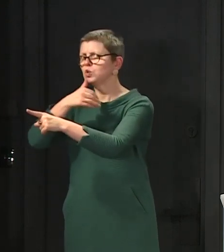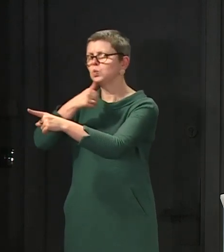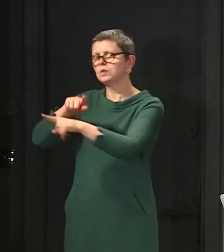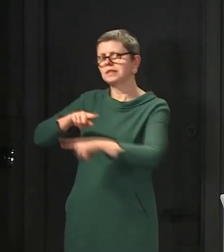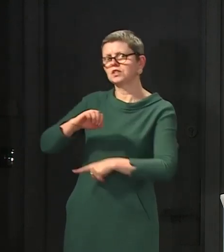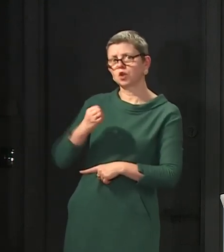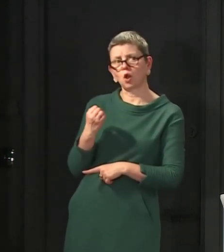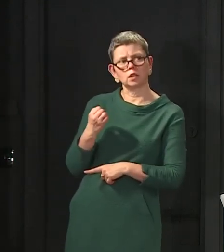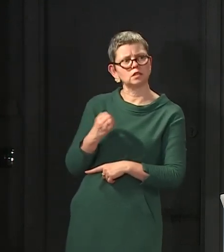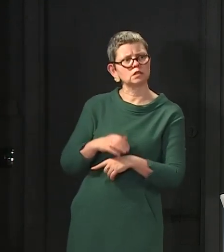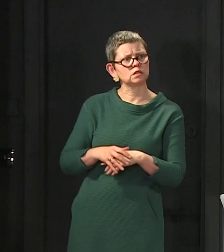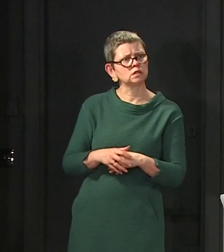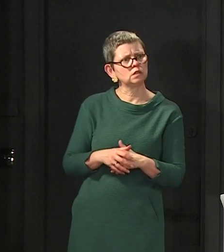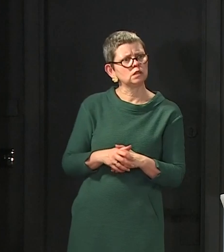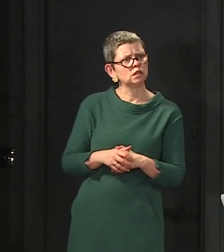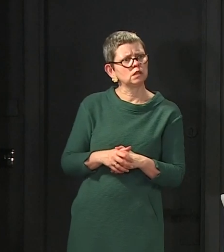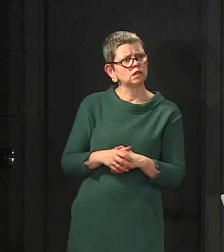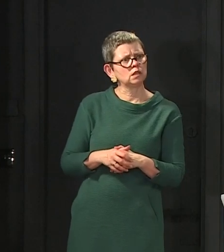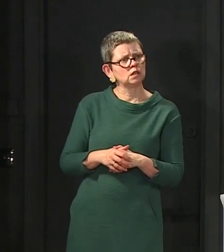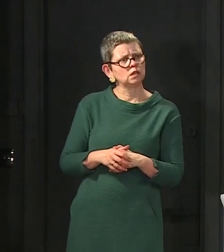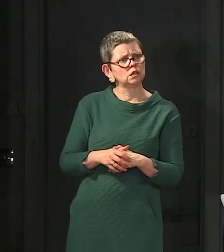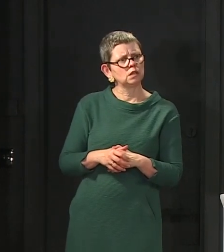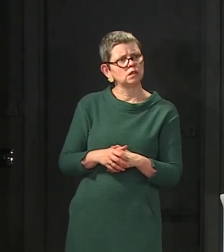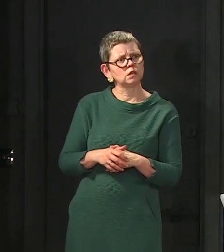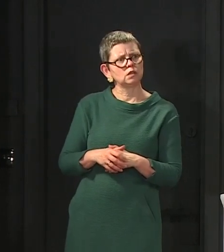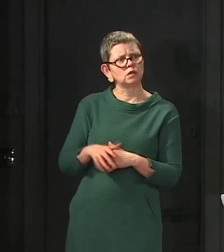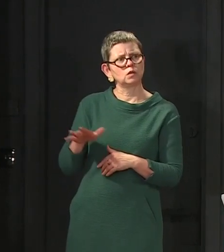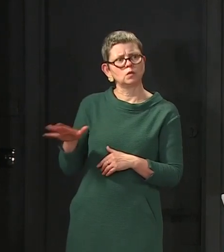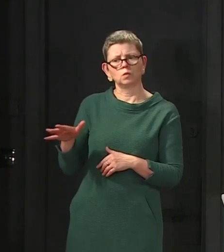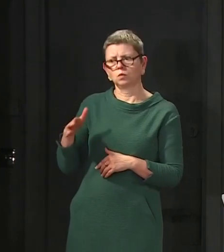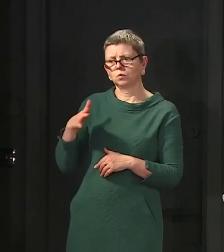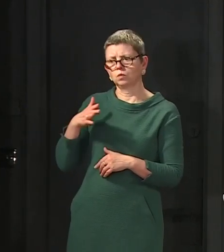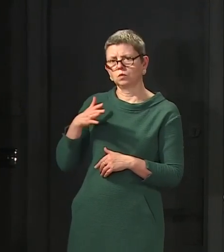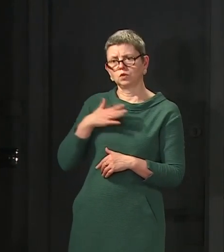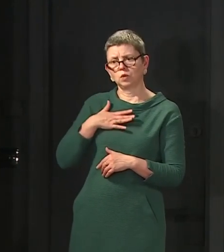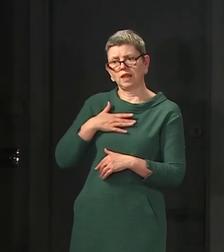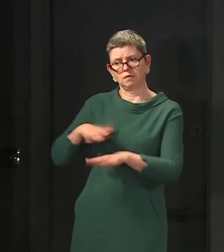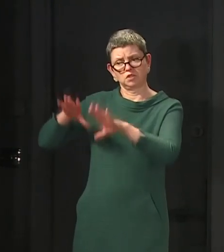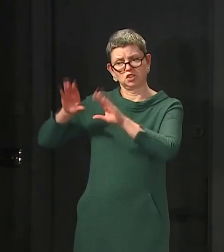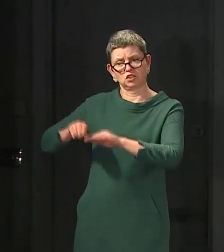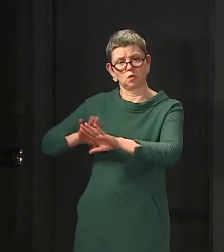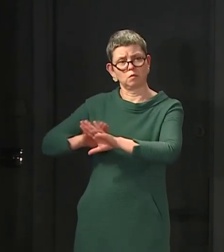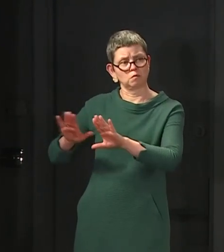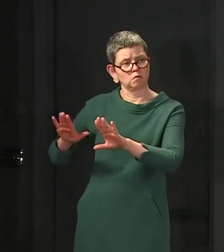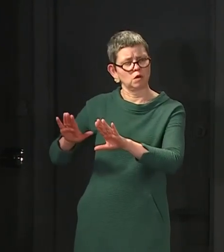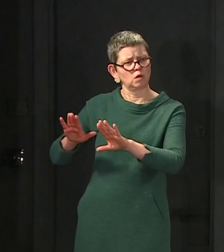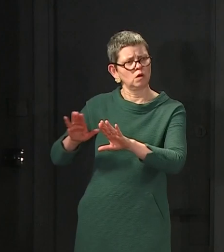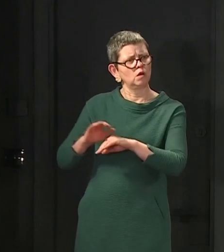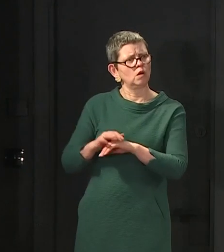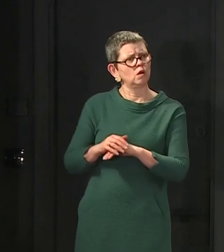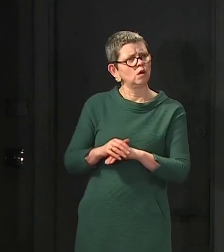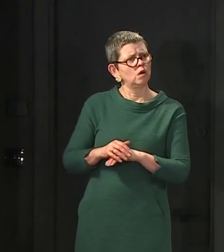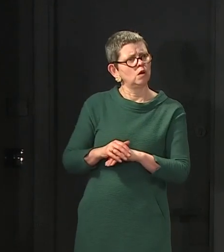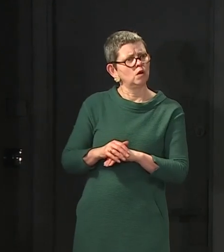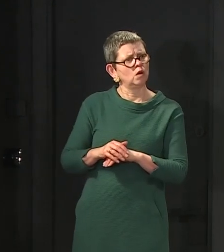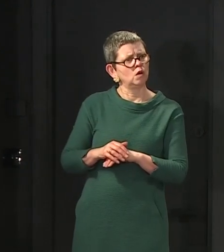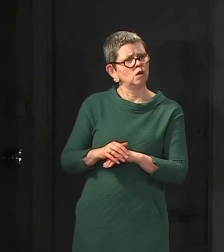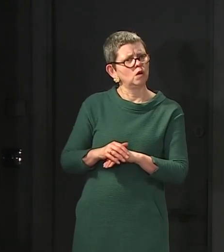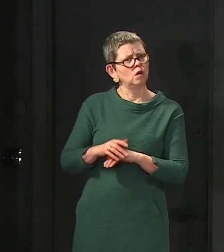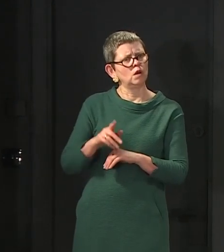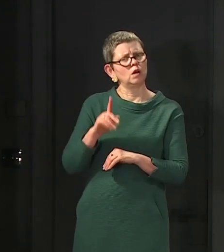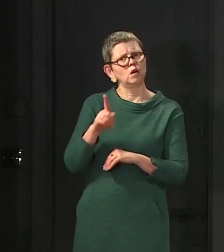the Stay Home message, or would you rather they just stop doing their advertising at all? And on that, has the UK government given any